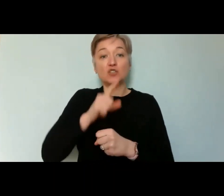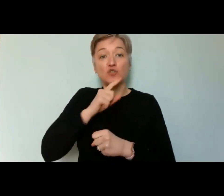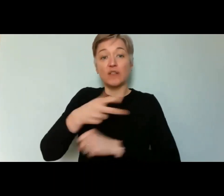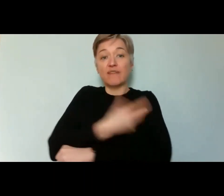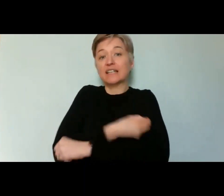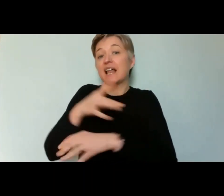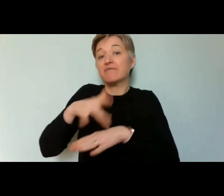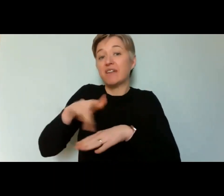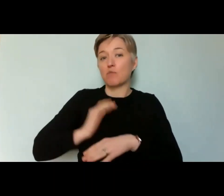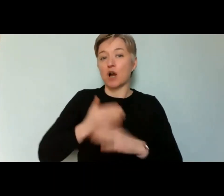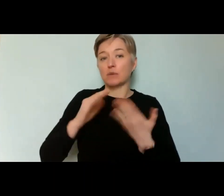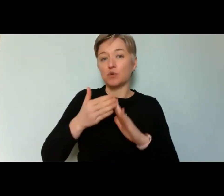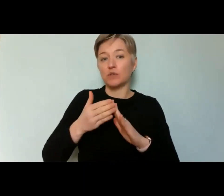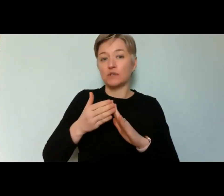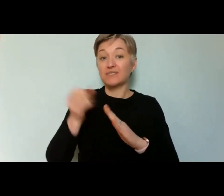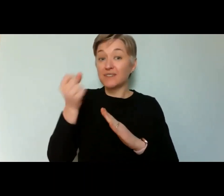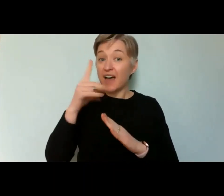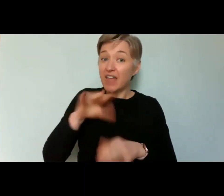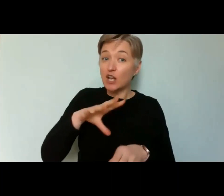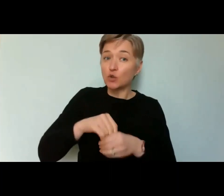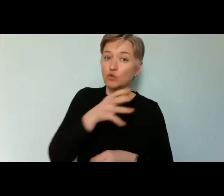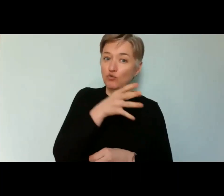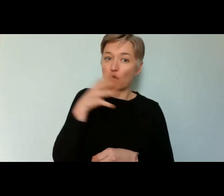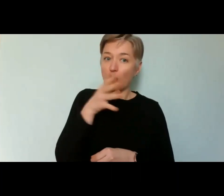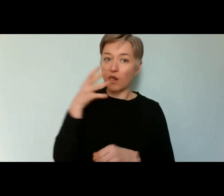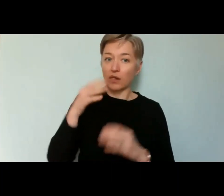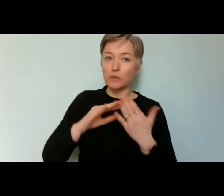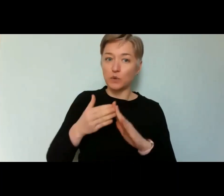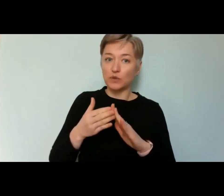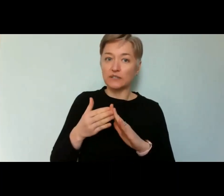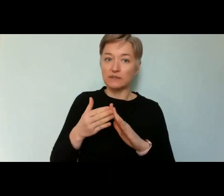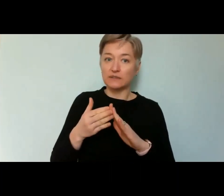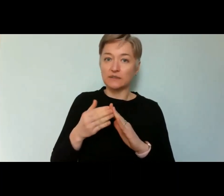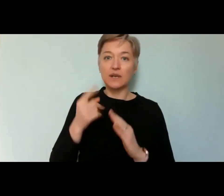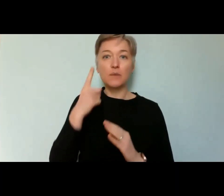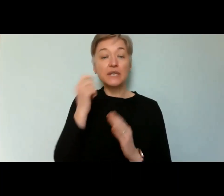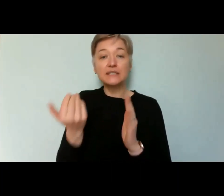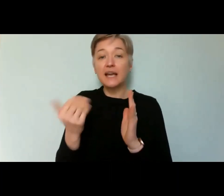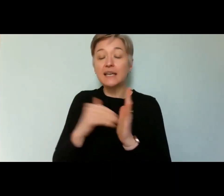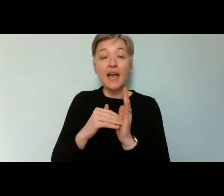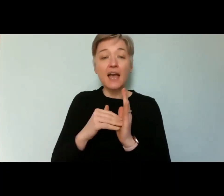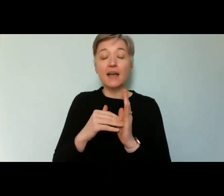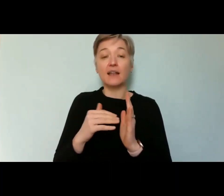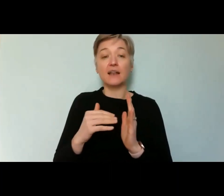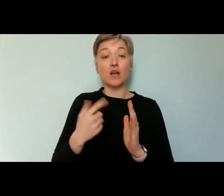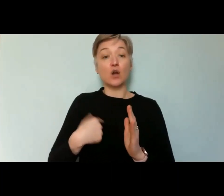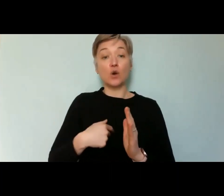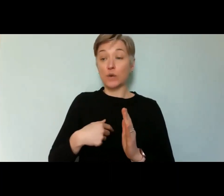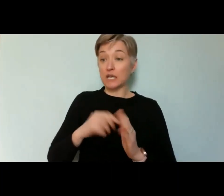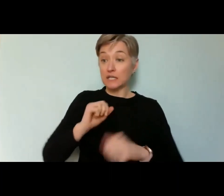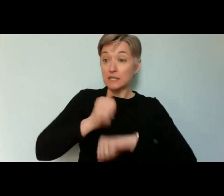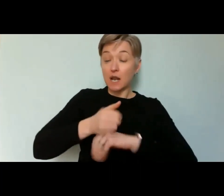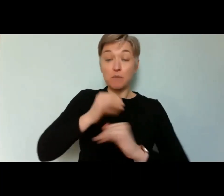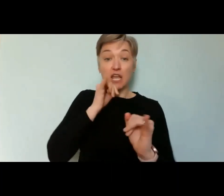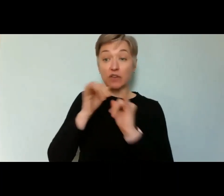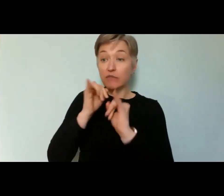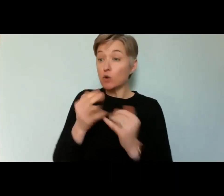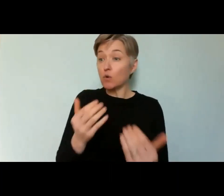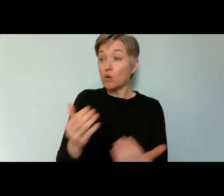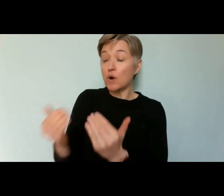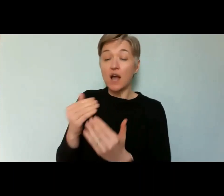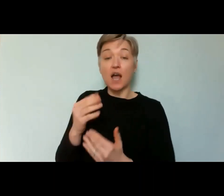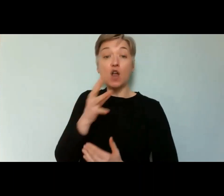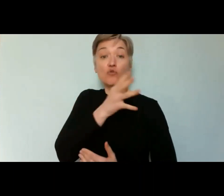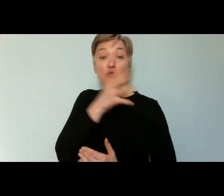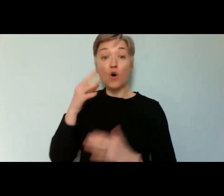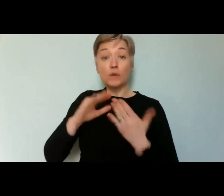this includes rural communities as well, because we find again that we're doing these interviews and we're asking people in rural communities,